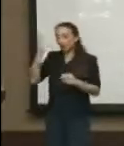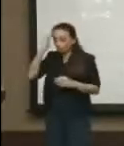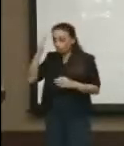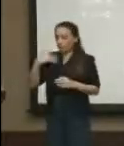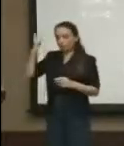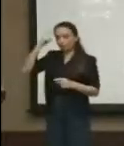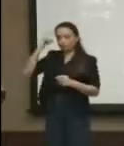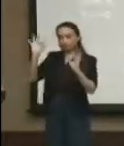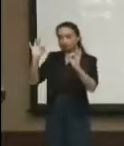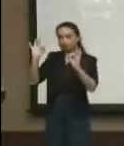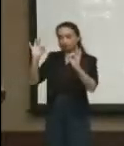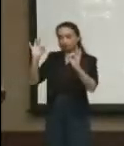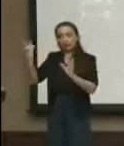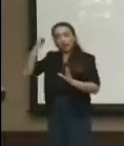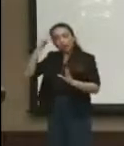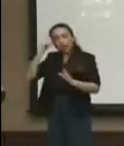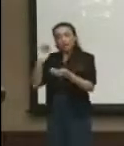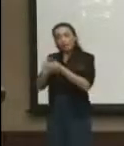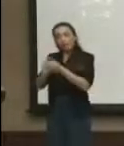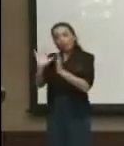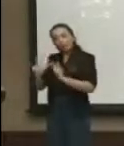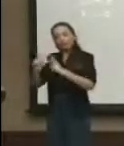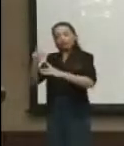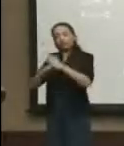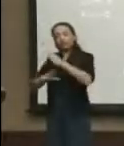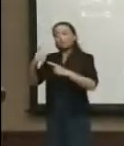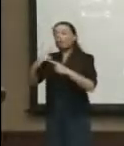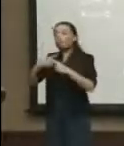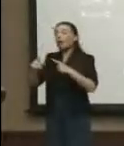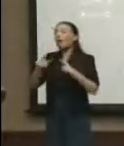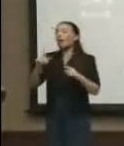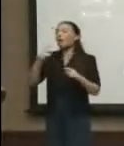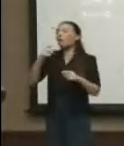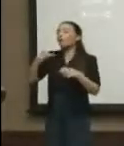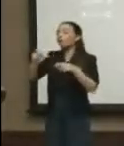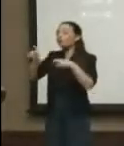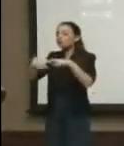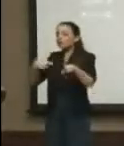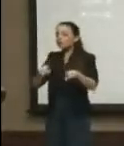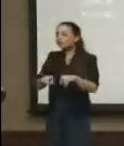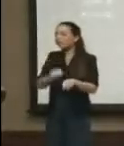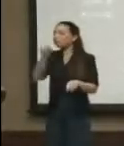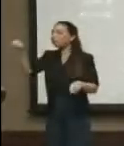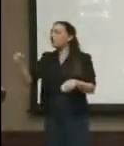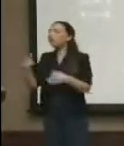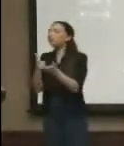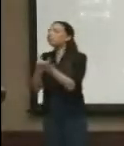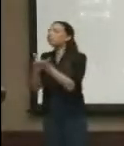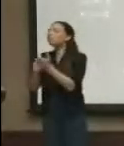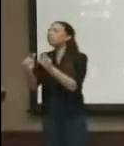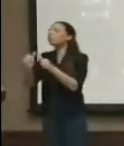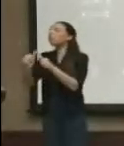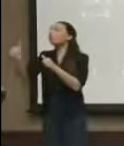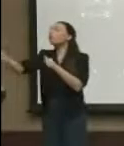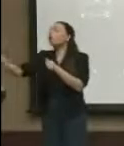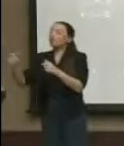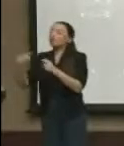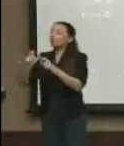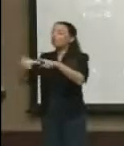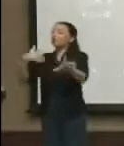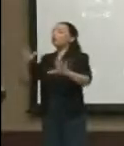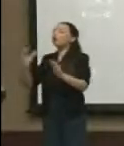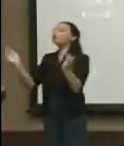there. When I go to the smaller towns and smaller organizations, though the intentions are